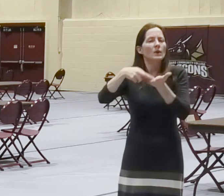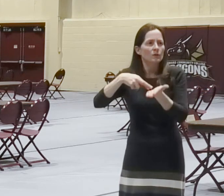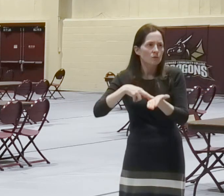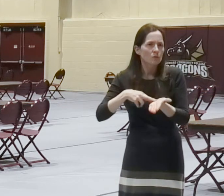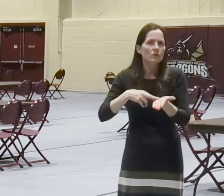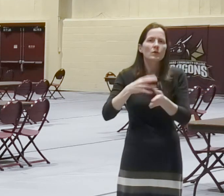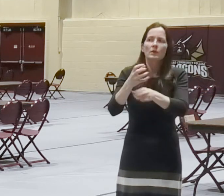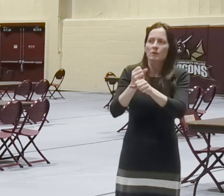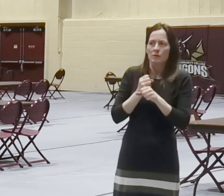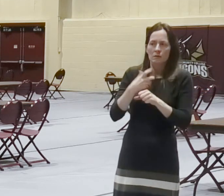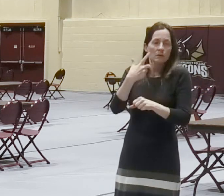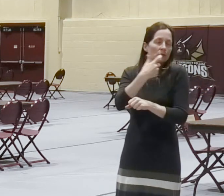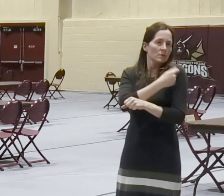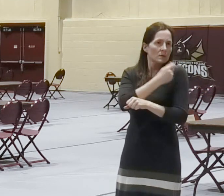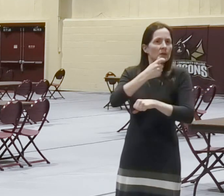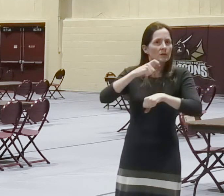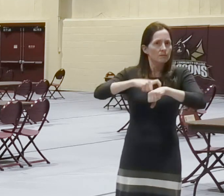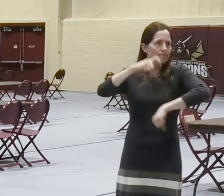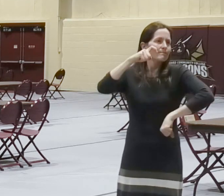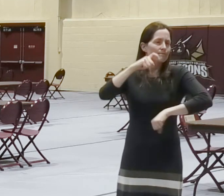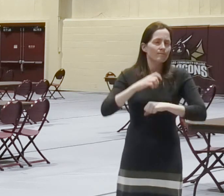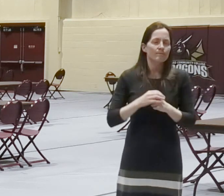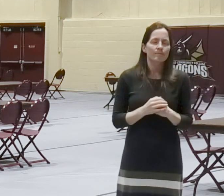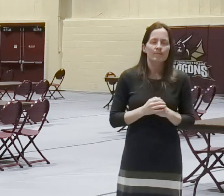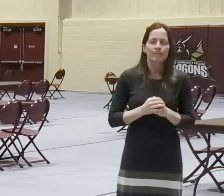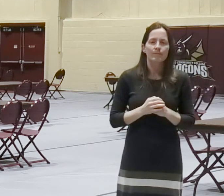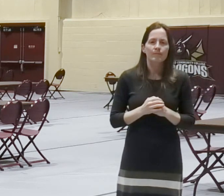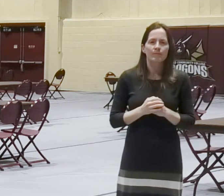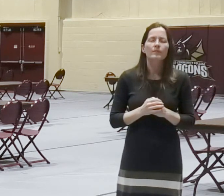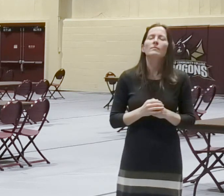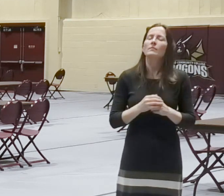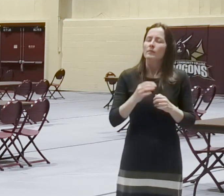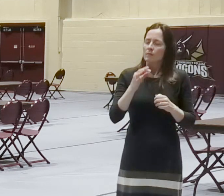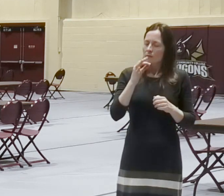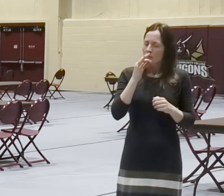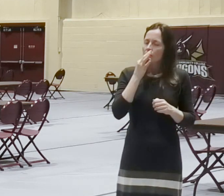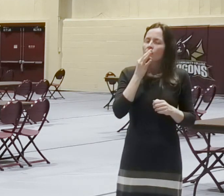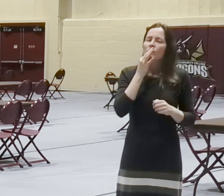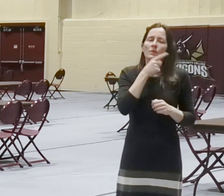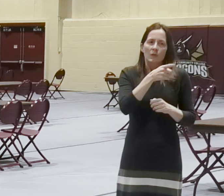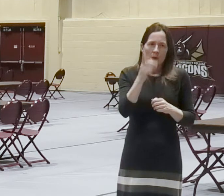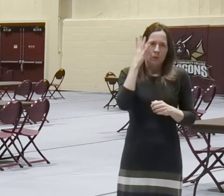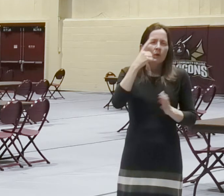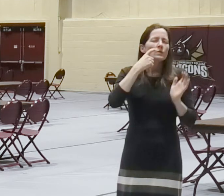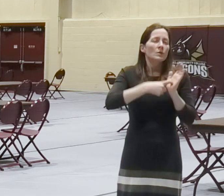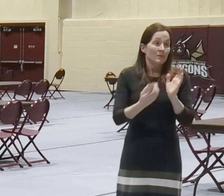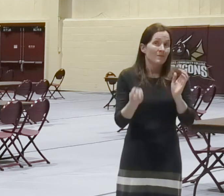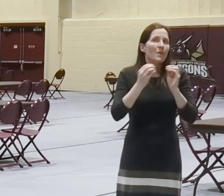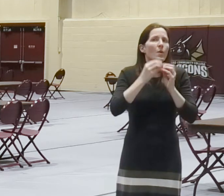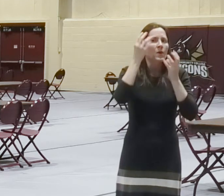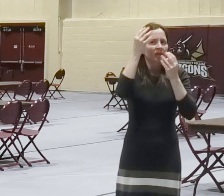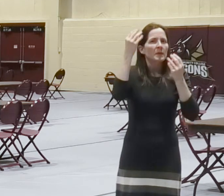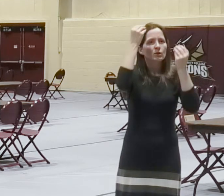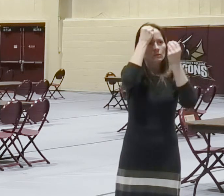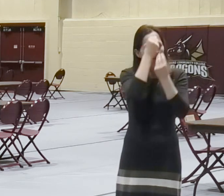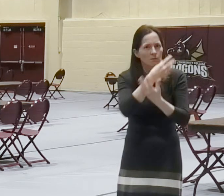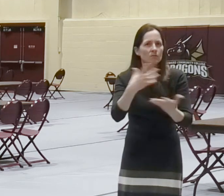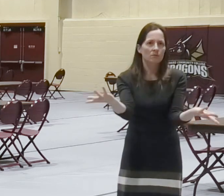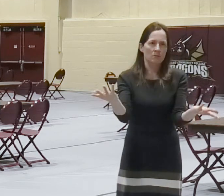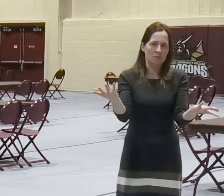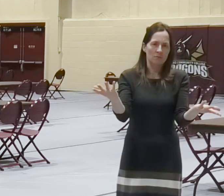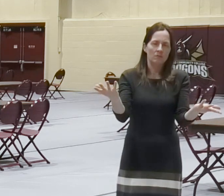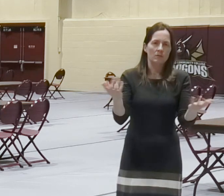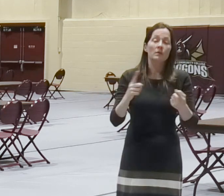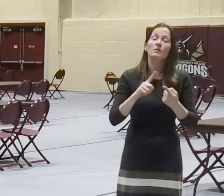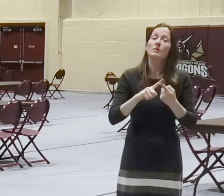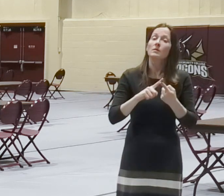a timely way. You will soon see more information coming into the community. We will use